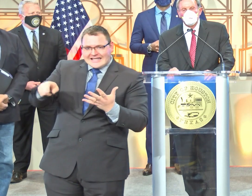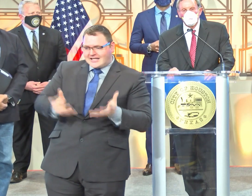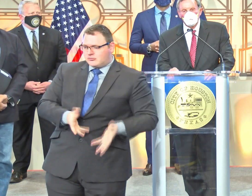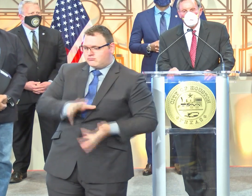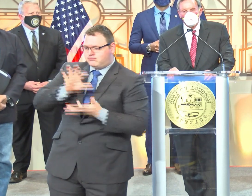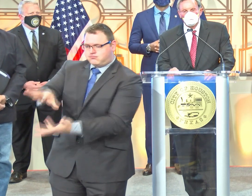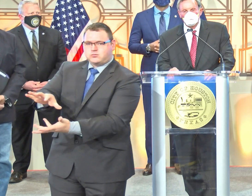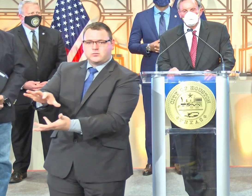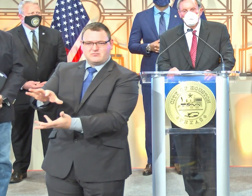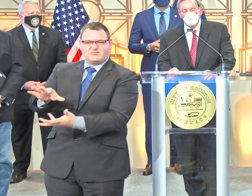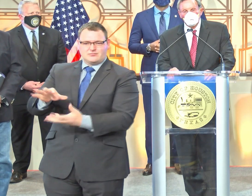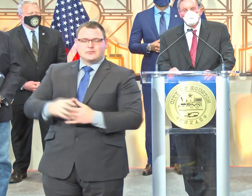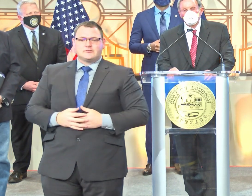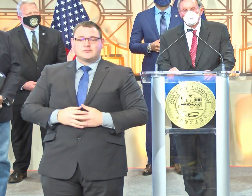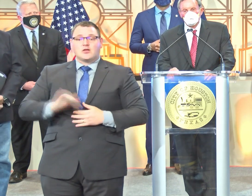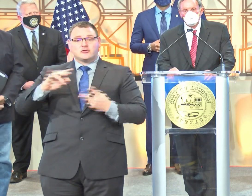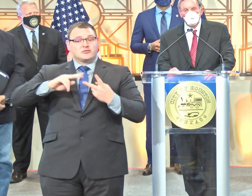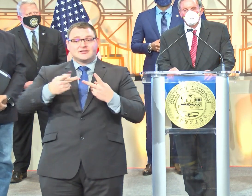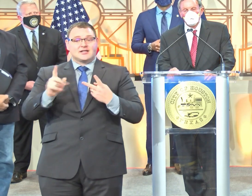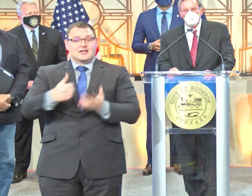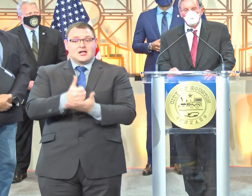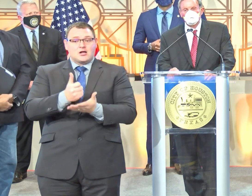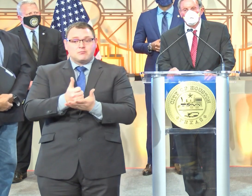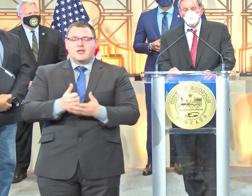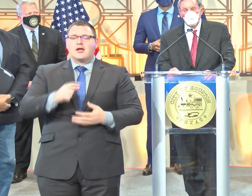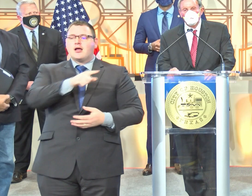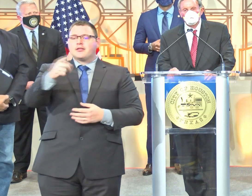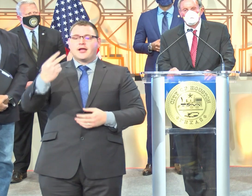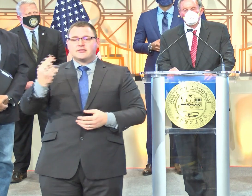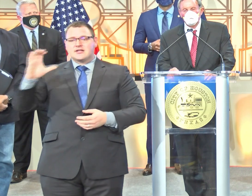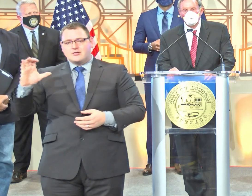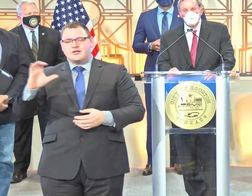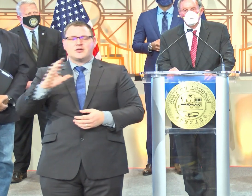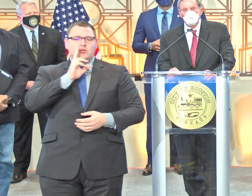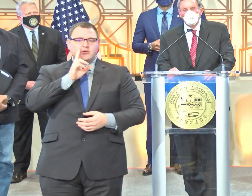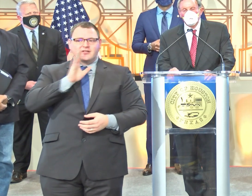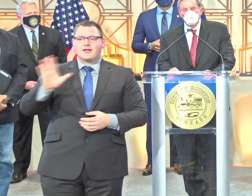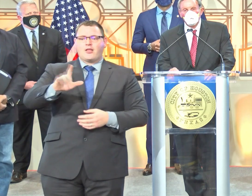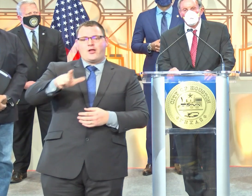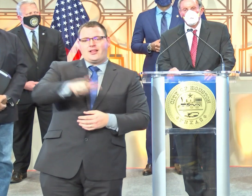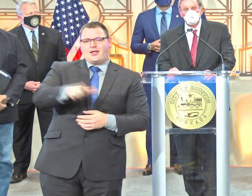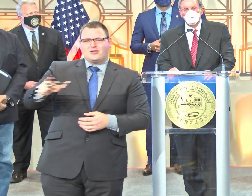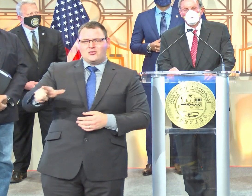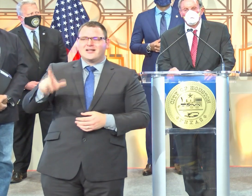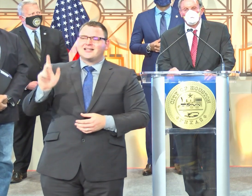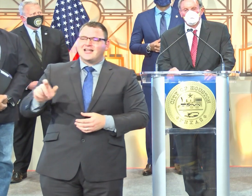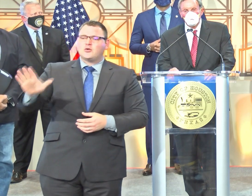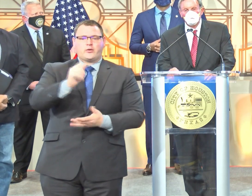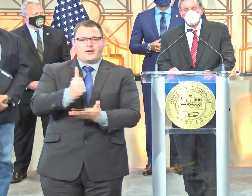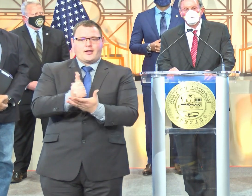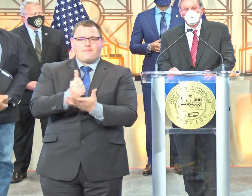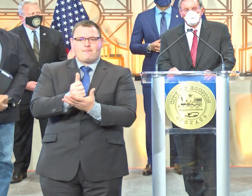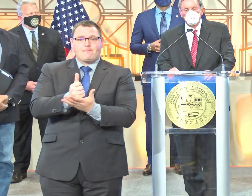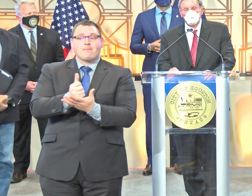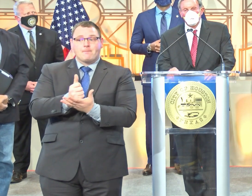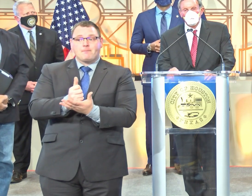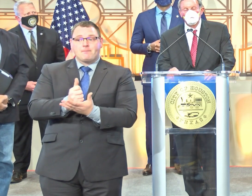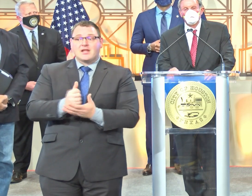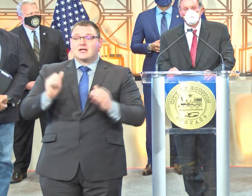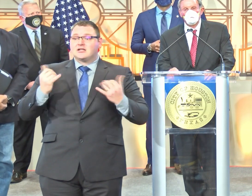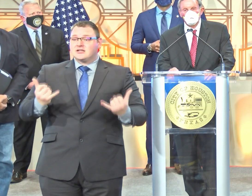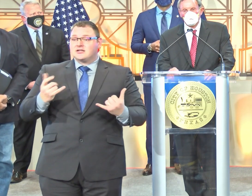particularly the health department and the criminal justice system. When we house these people, again,